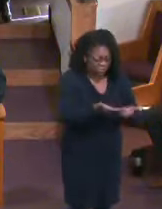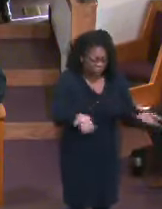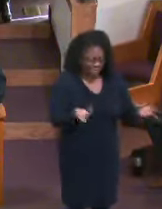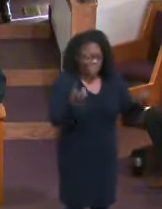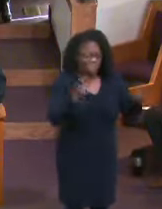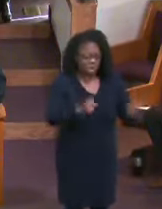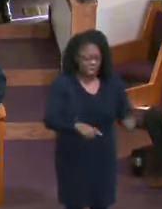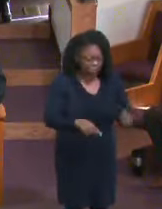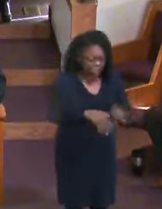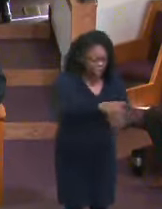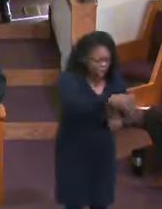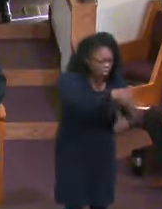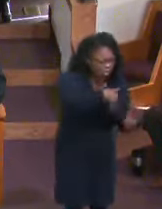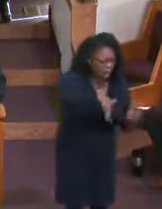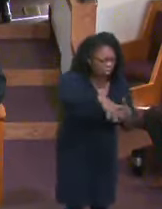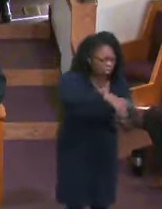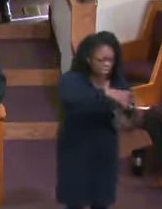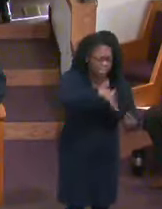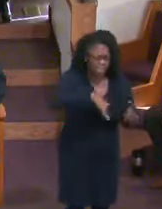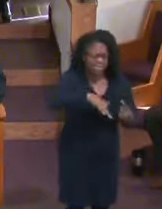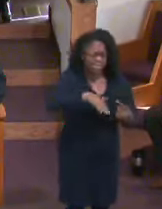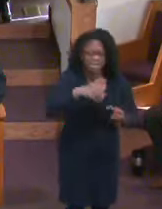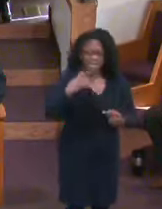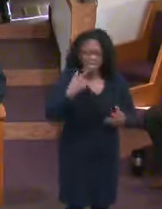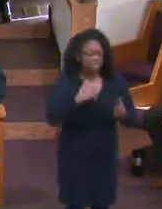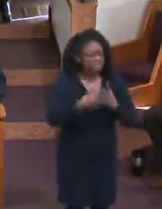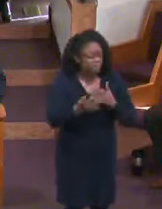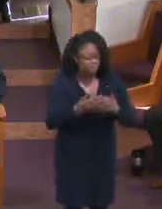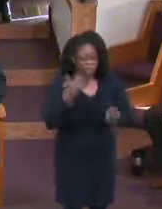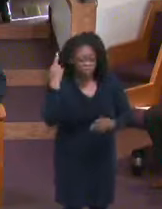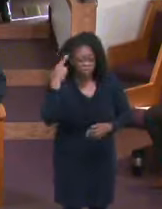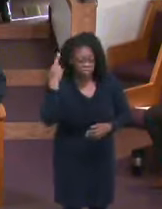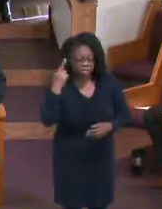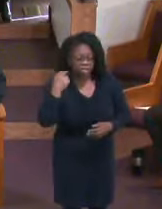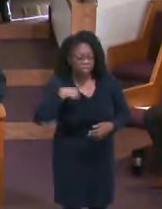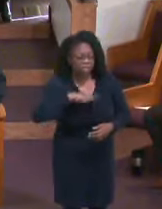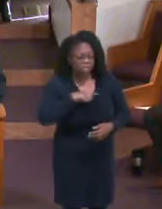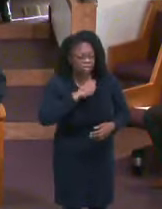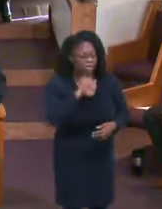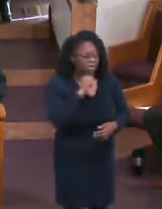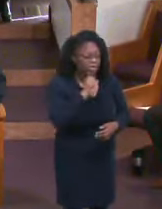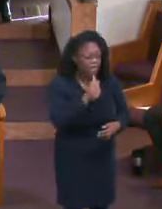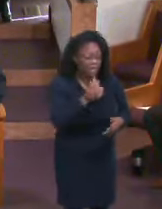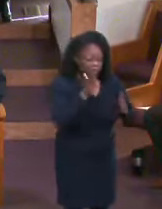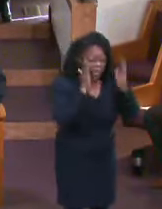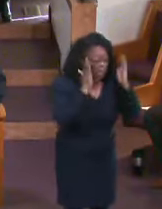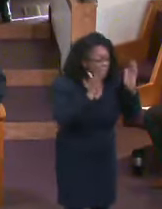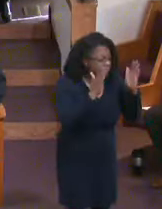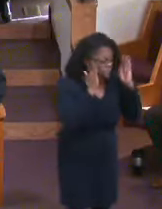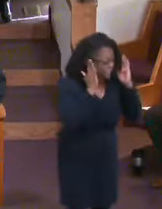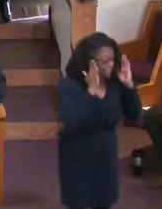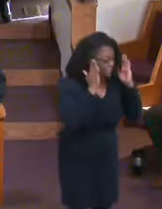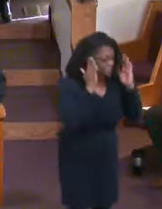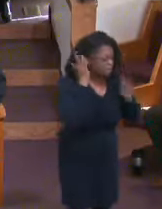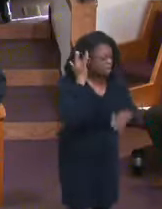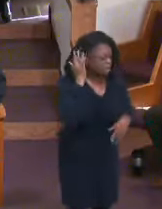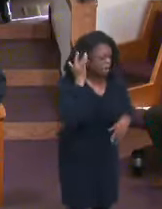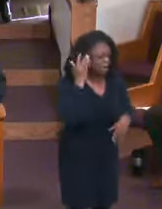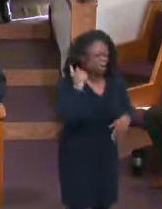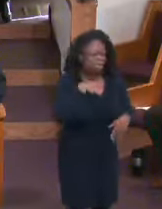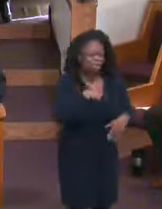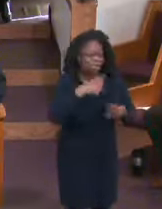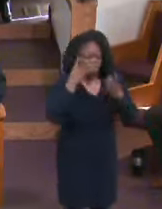happening all around us, and for whatever reason, we're not paying proper attention because we've fallen